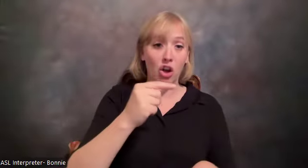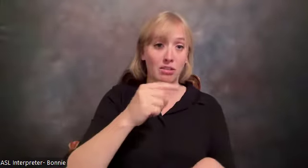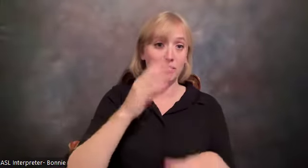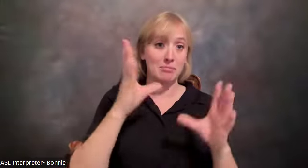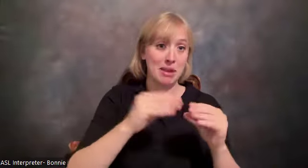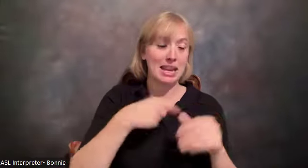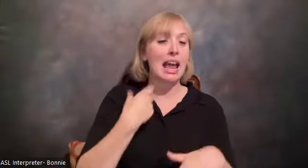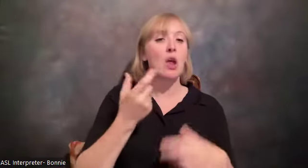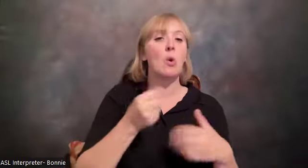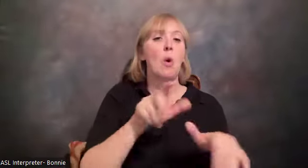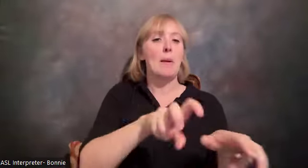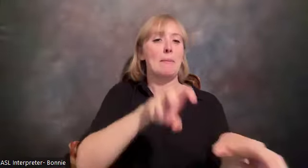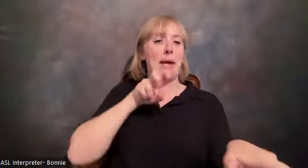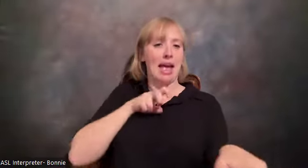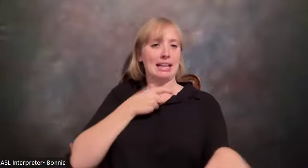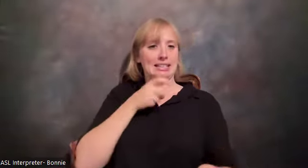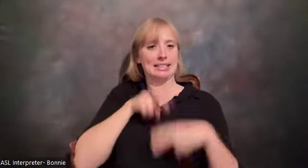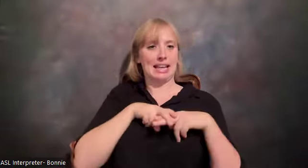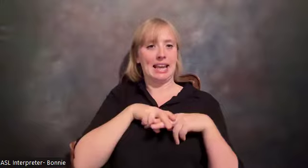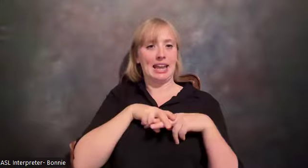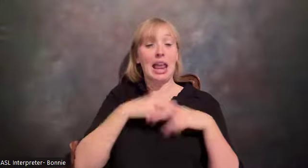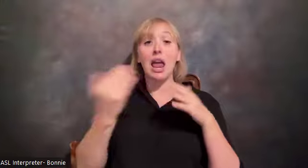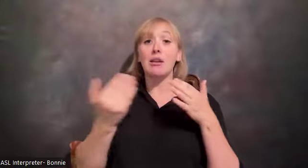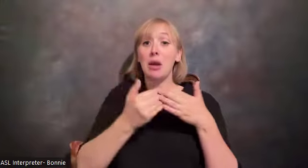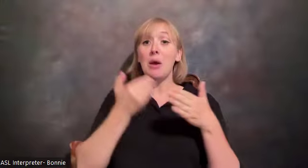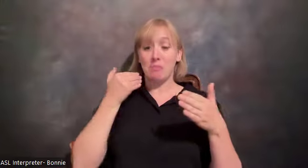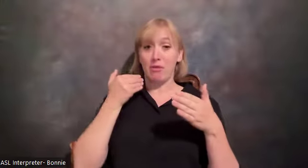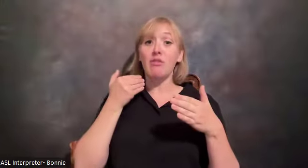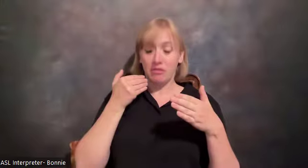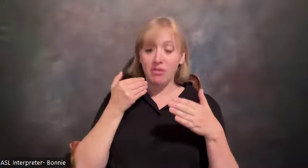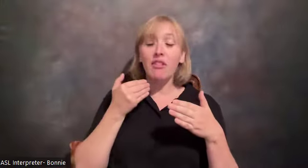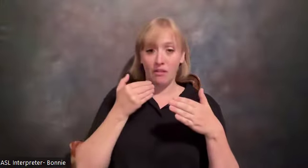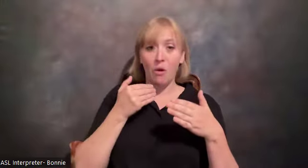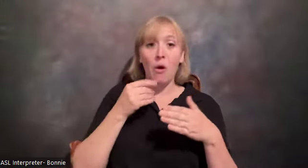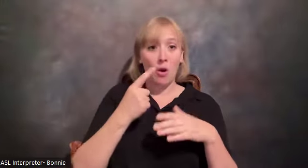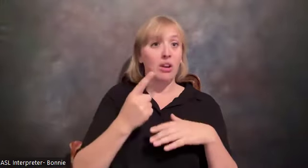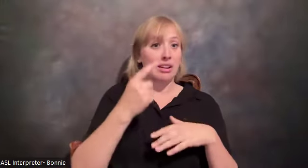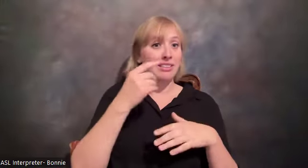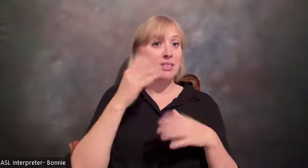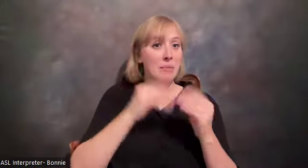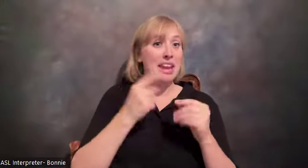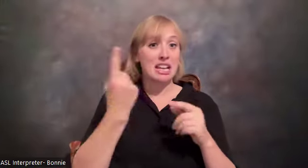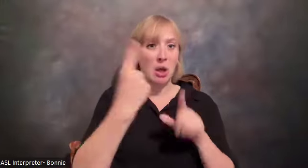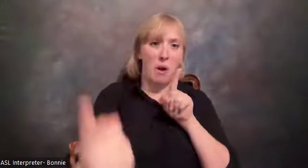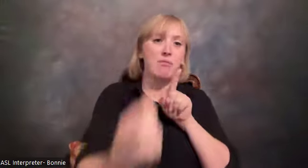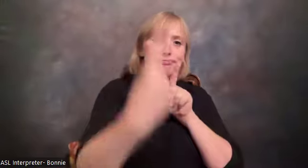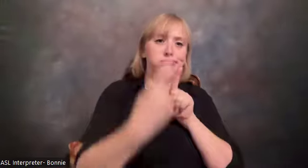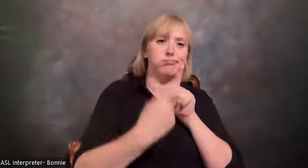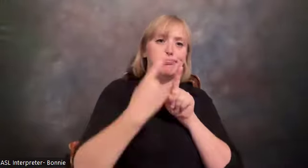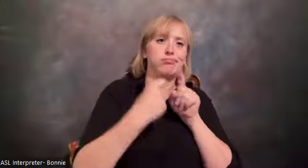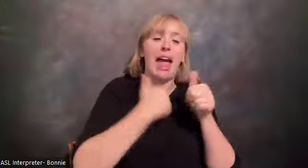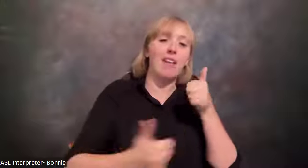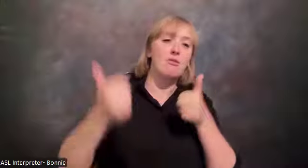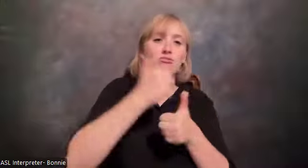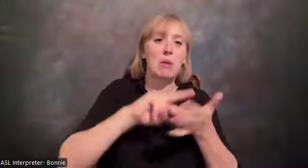sitting in the back, and one guy that night before the meeting, operating on his primary purpose, came barreling across the meeting when he saw me and said,